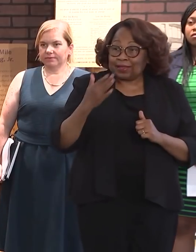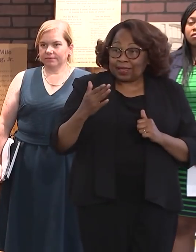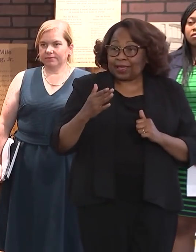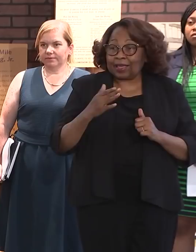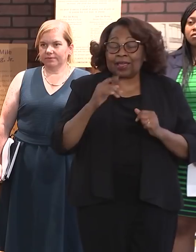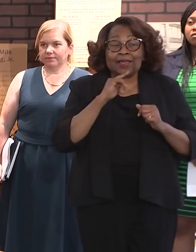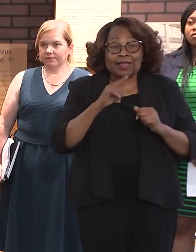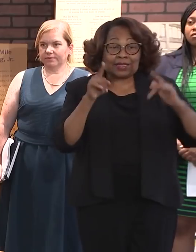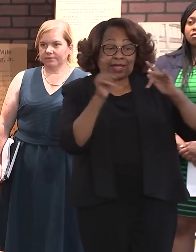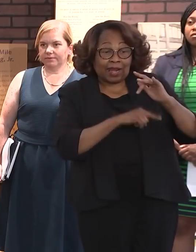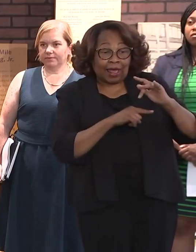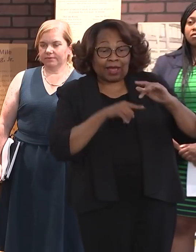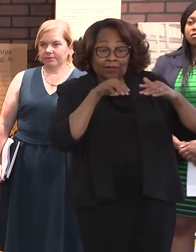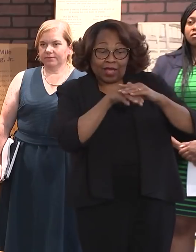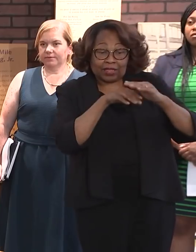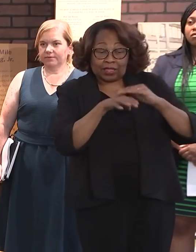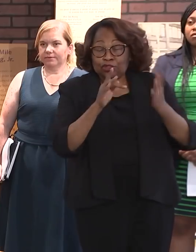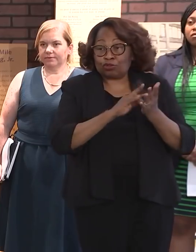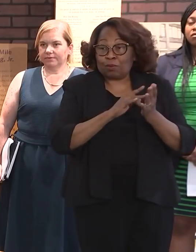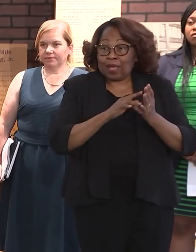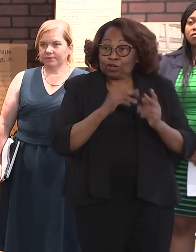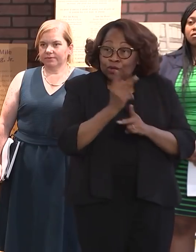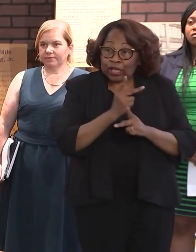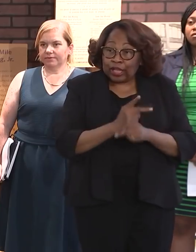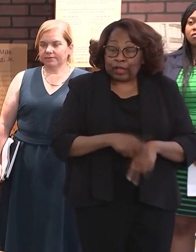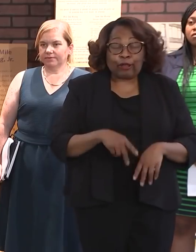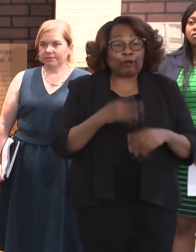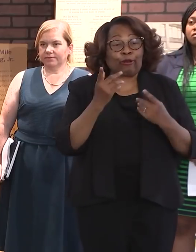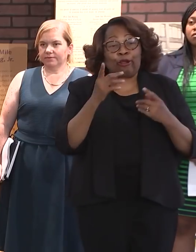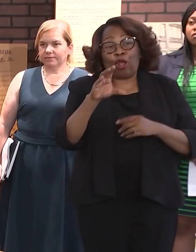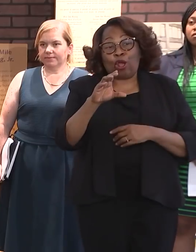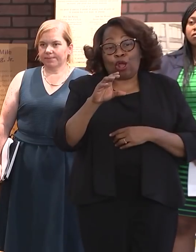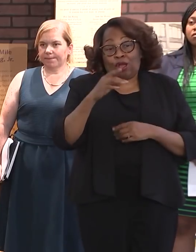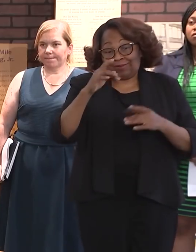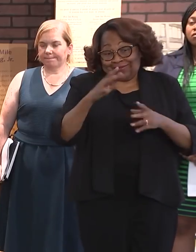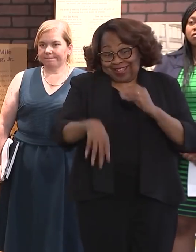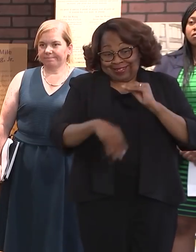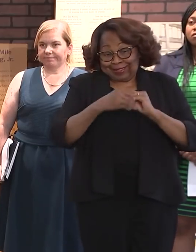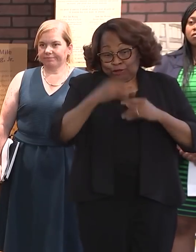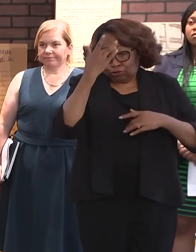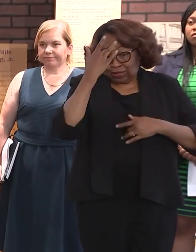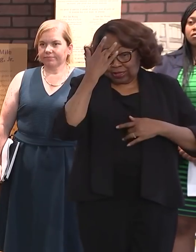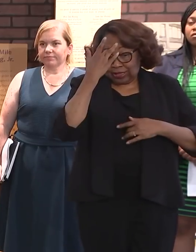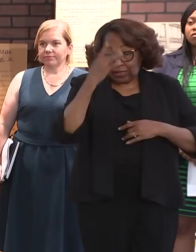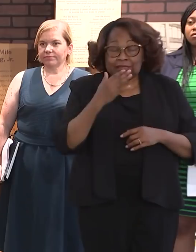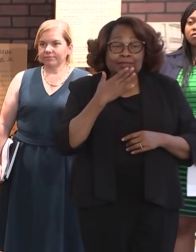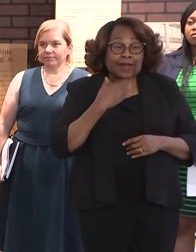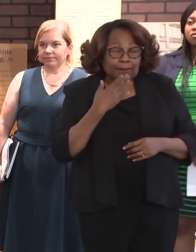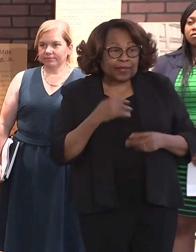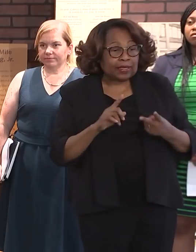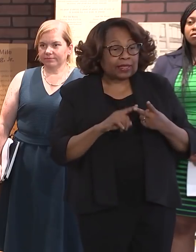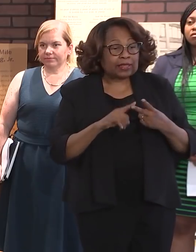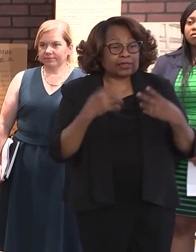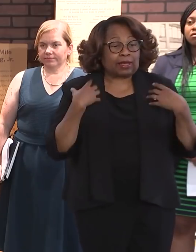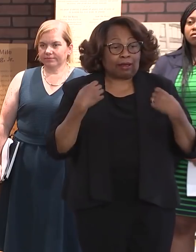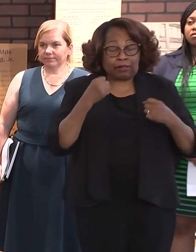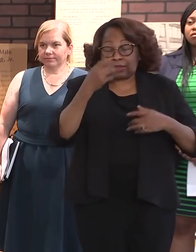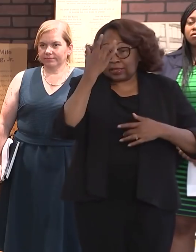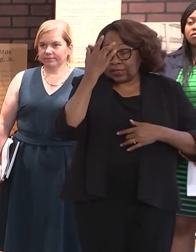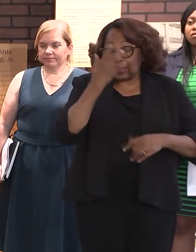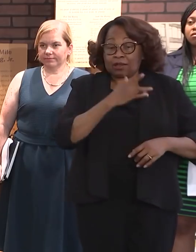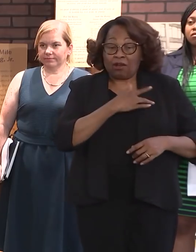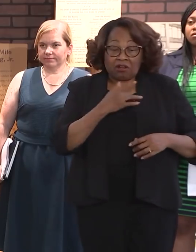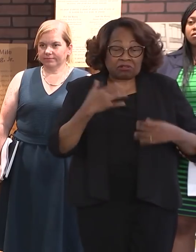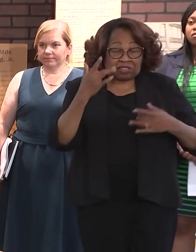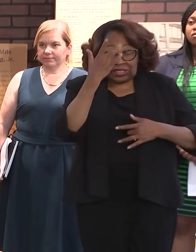gap is a lack of access to medical care, the underlying comorbidities like diabetes, health disease, heart